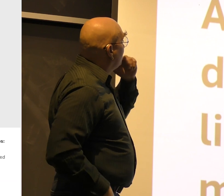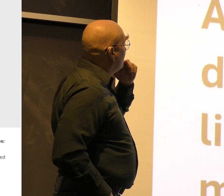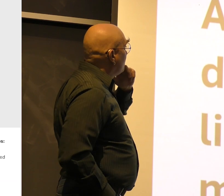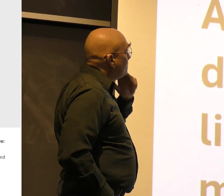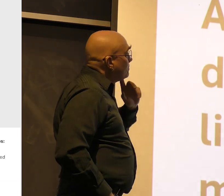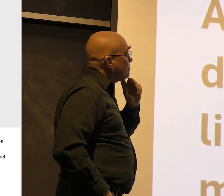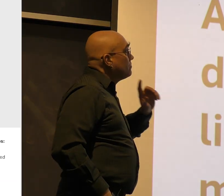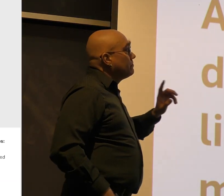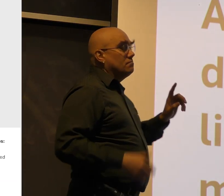any way.